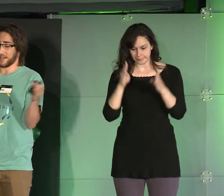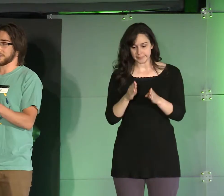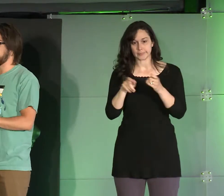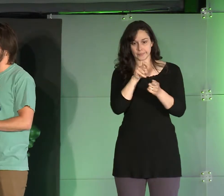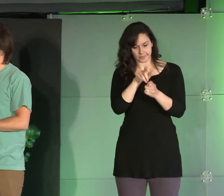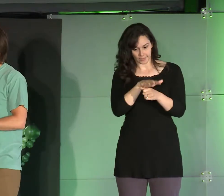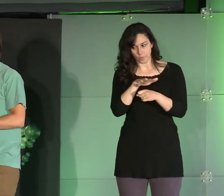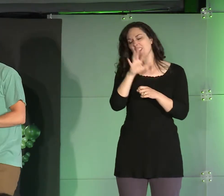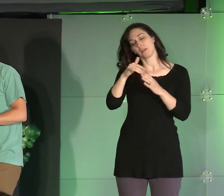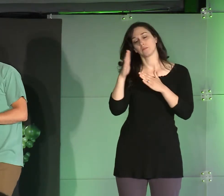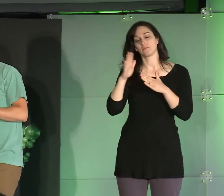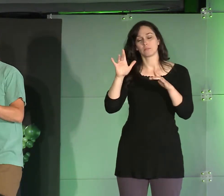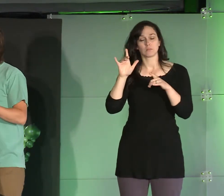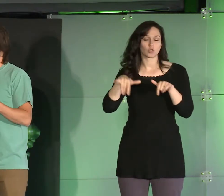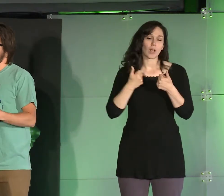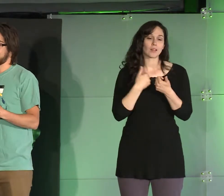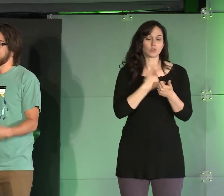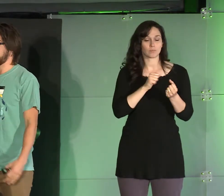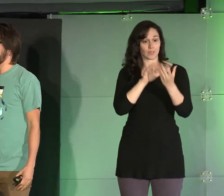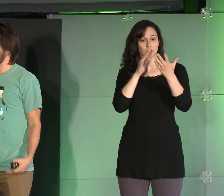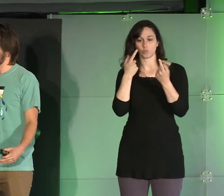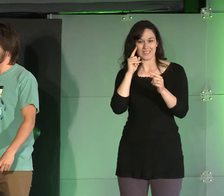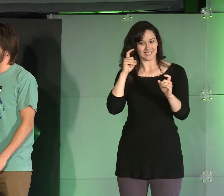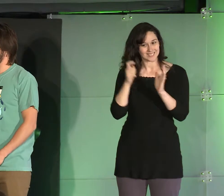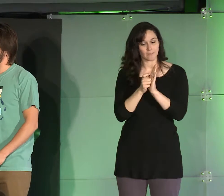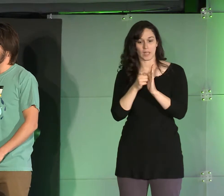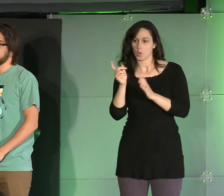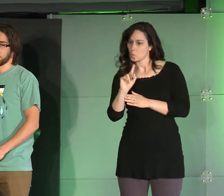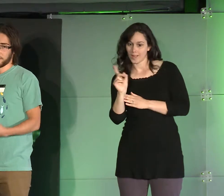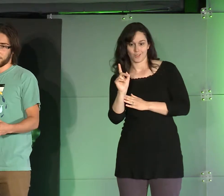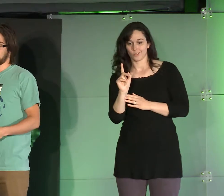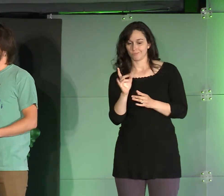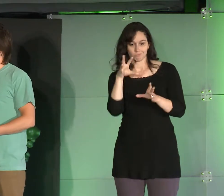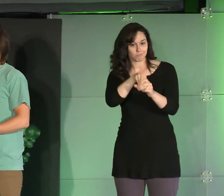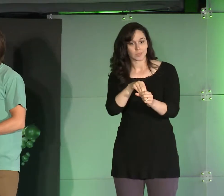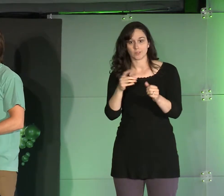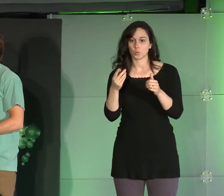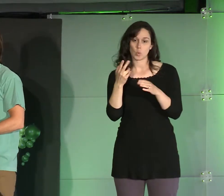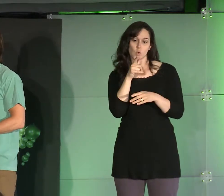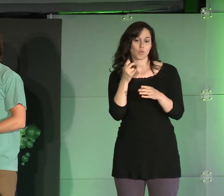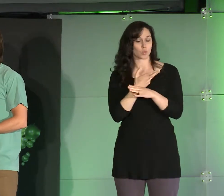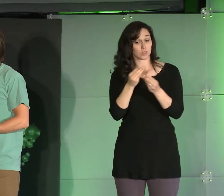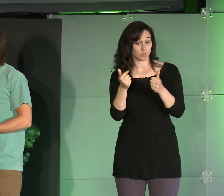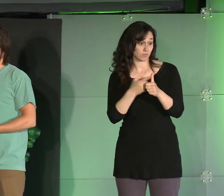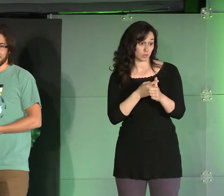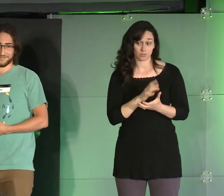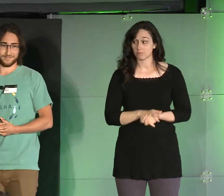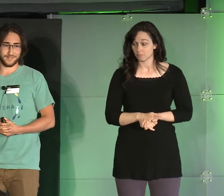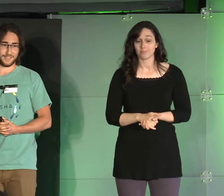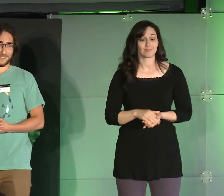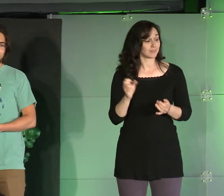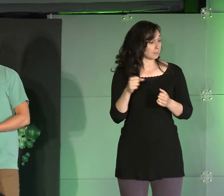So I think that was the biggest challenge that we were facing, trying to identify where we can really move this first, who could use our solution. Yeah. Great.